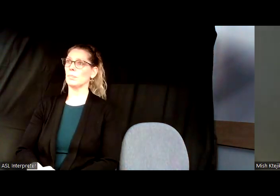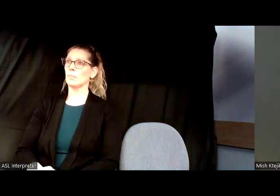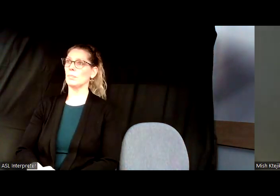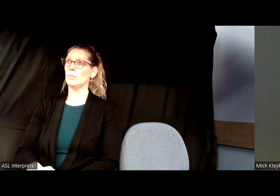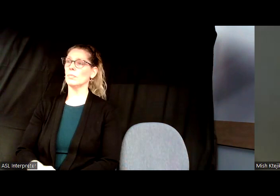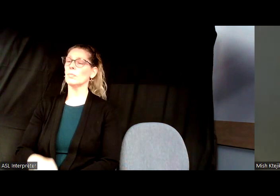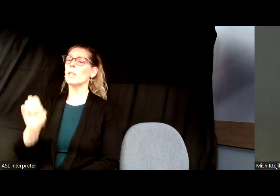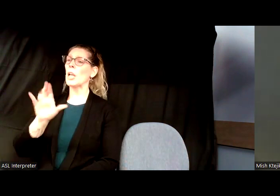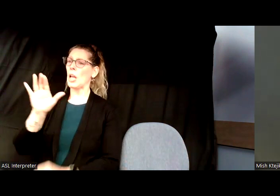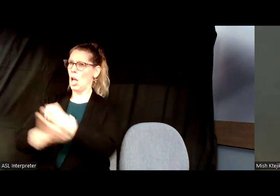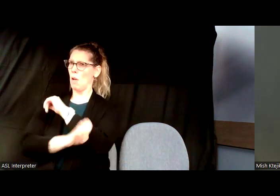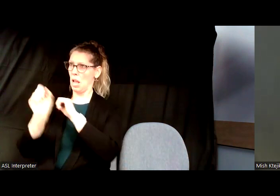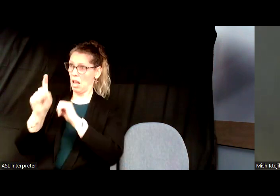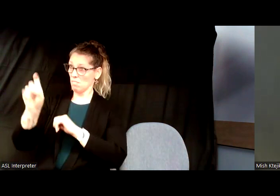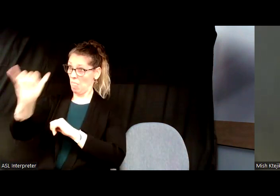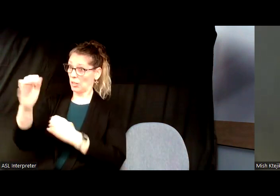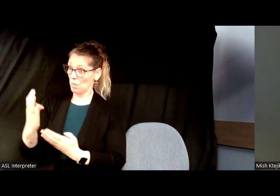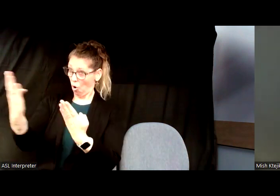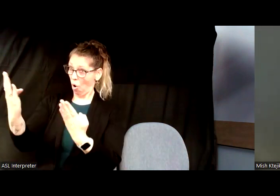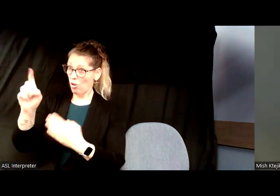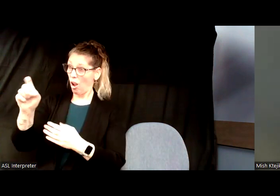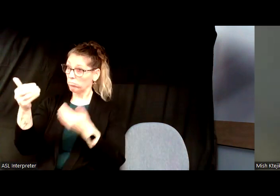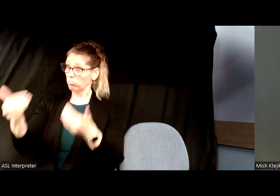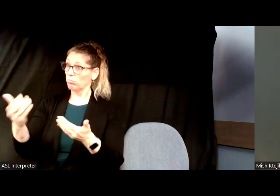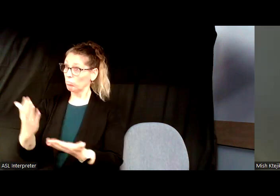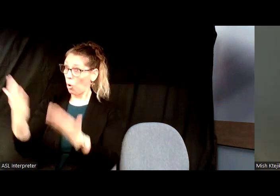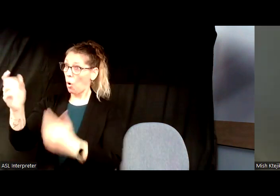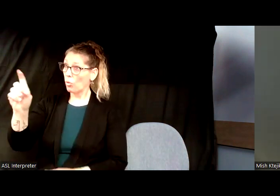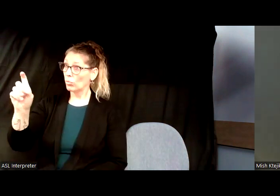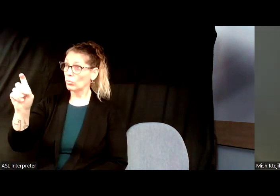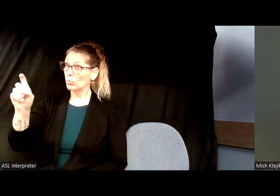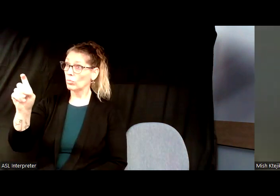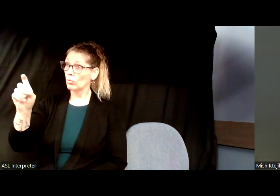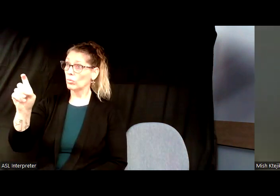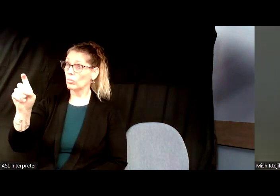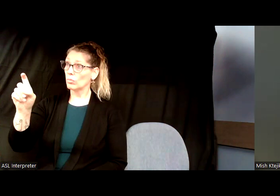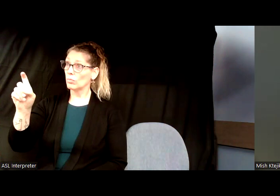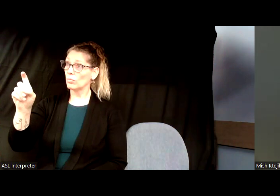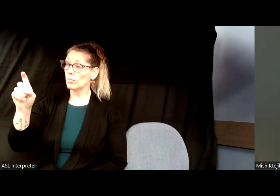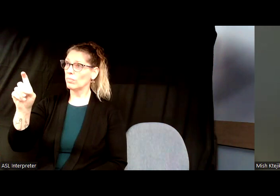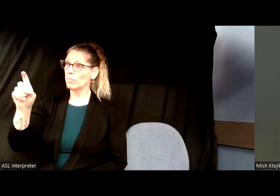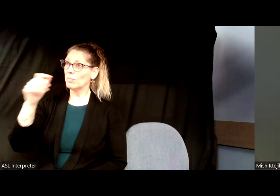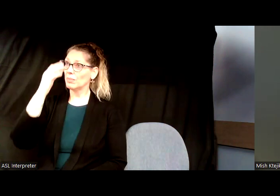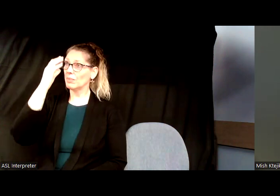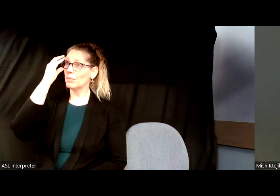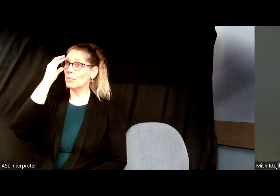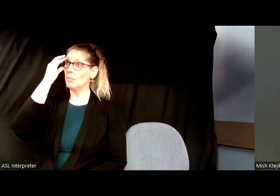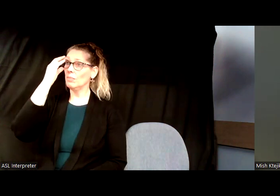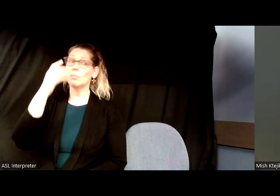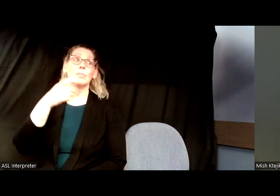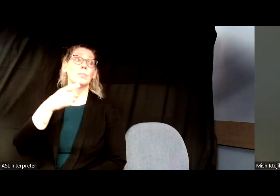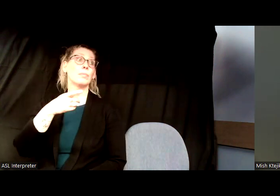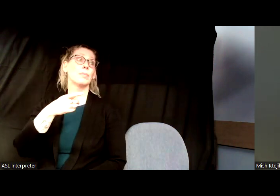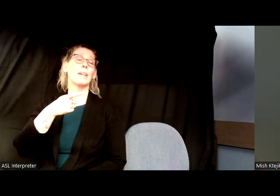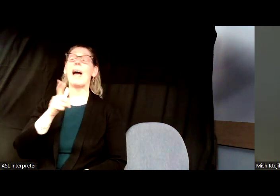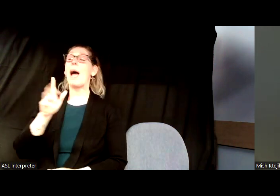And Eric's asking, is that a motion? We need to make a motion at this point? Sorry, the sign is the same for motion and suggestions. That's must clarify. And